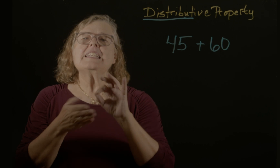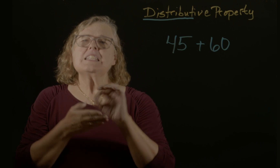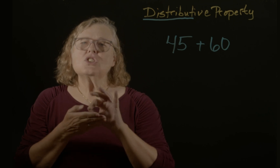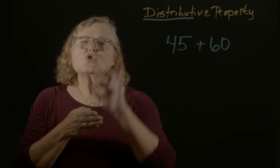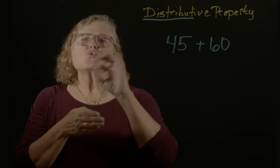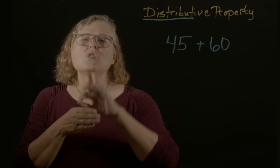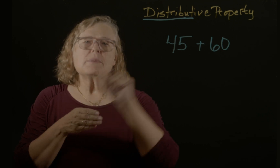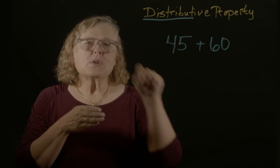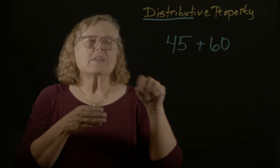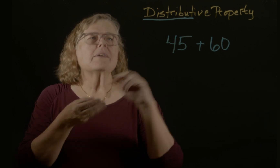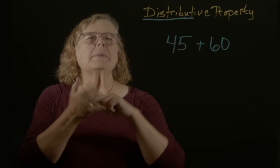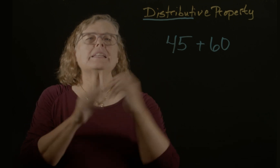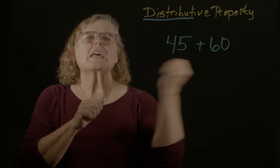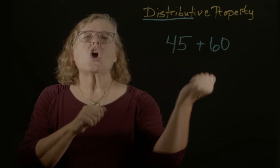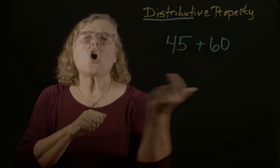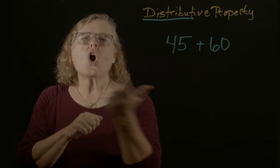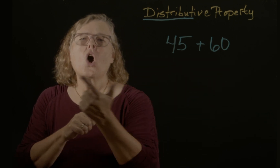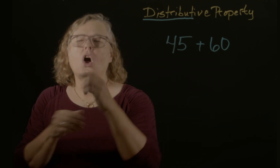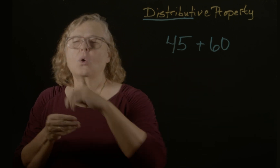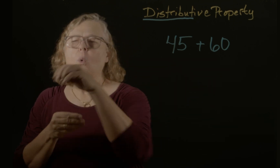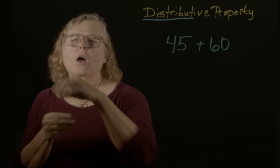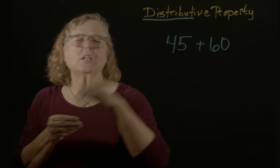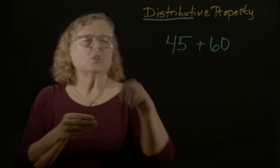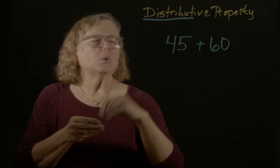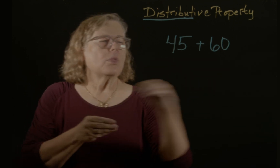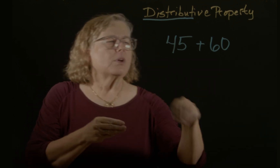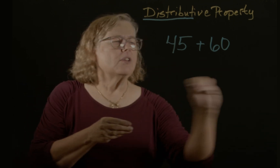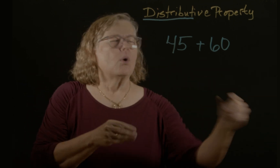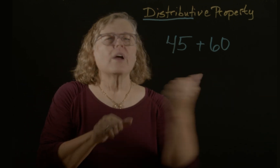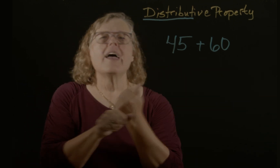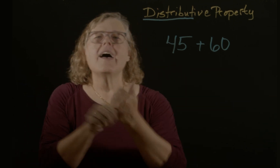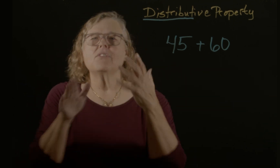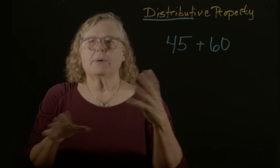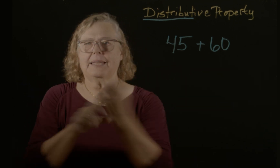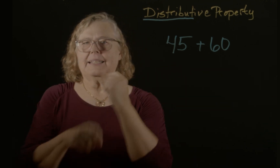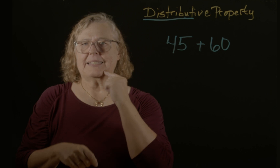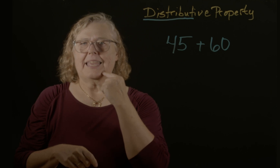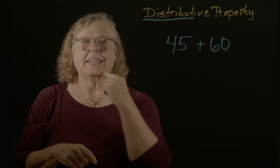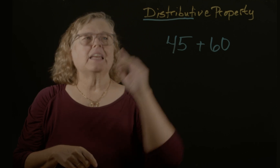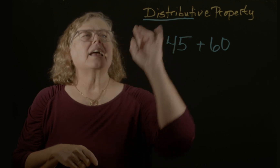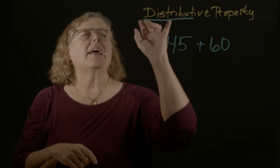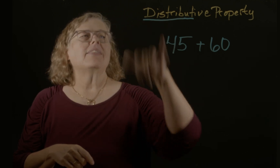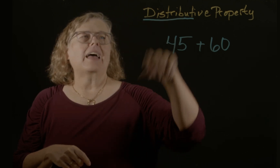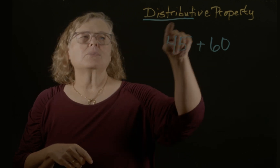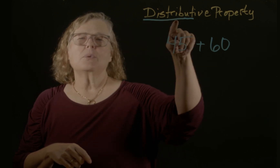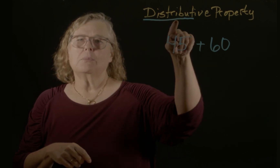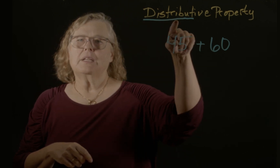fair. That's not right. We're not going to do that. We're going to distribute. That means everybody, all four people are going to get